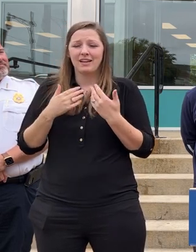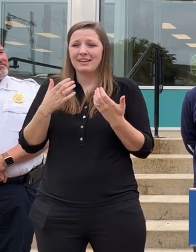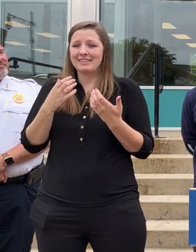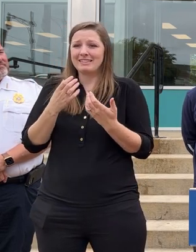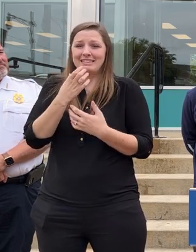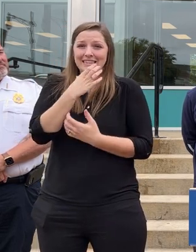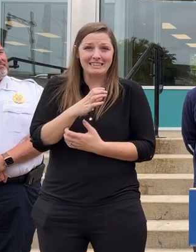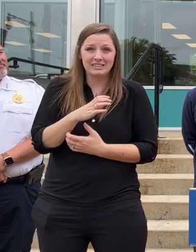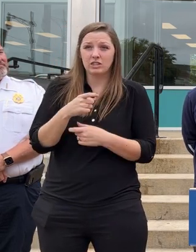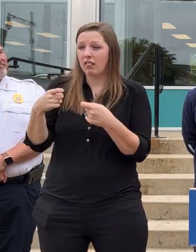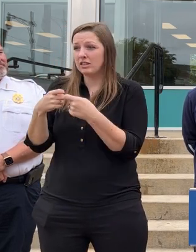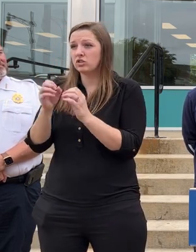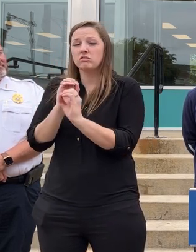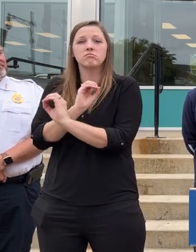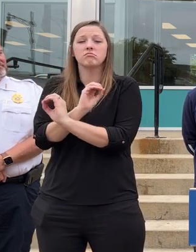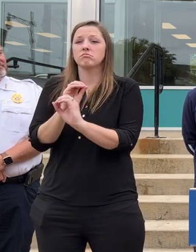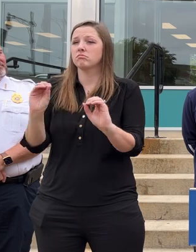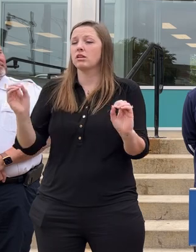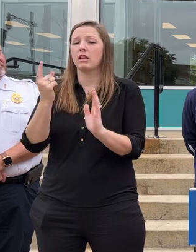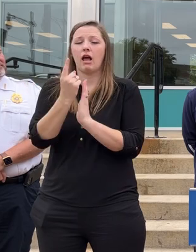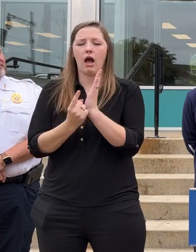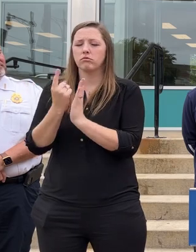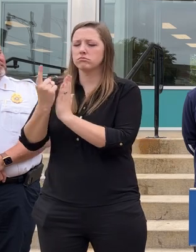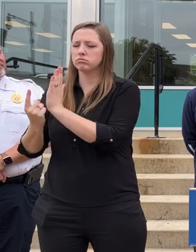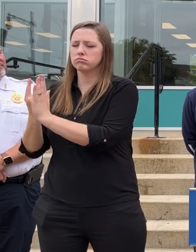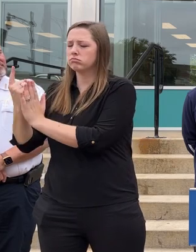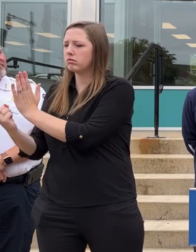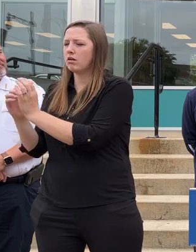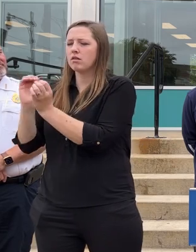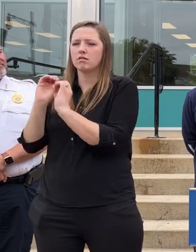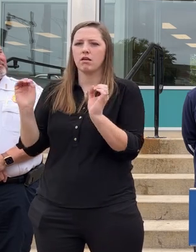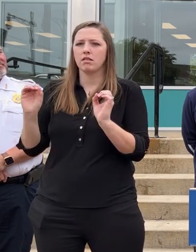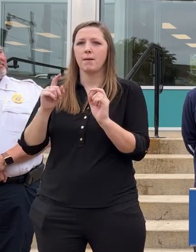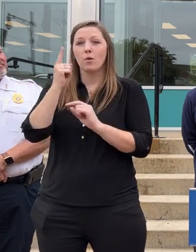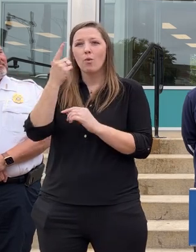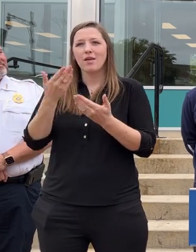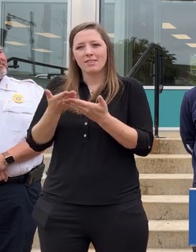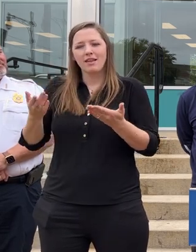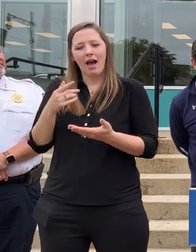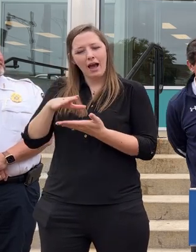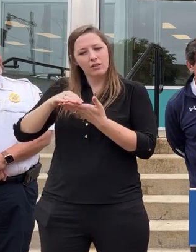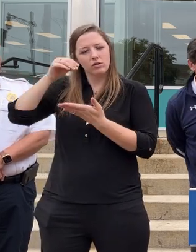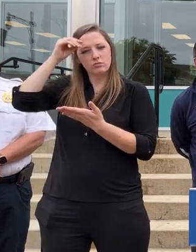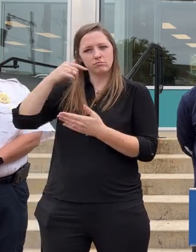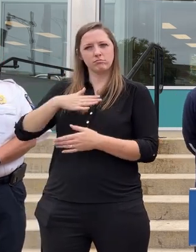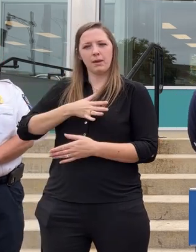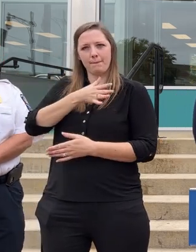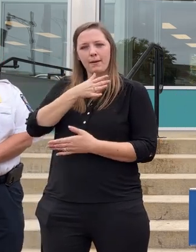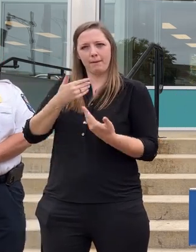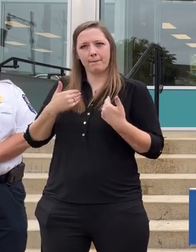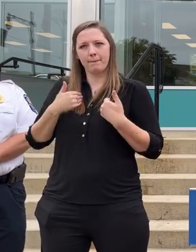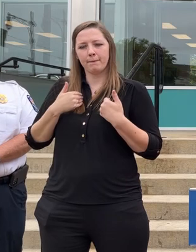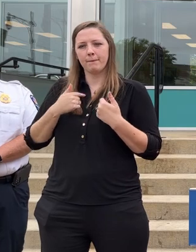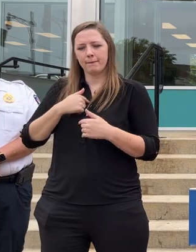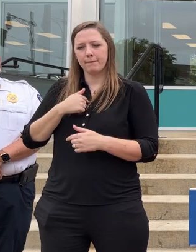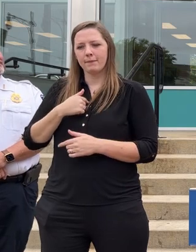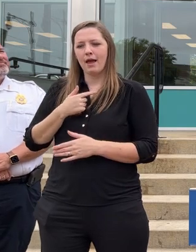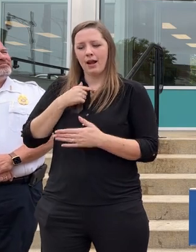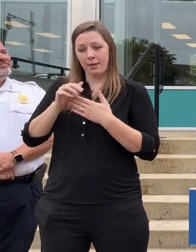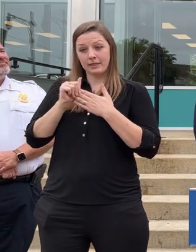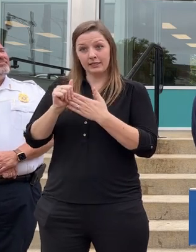or electricity for hours and hours and hours. And one thing that I learned as a mother and as a leader in that